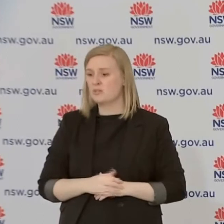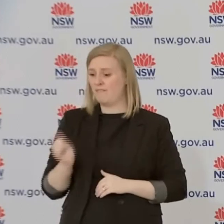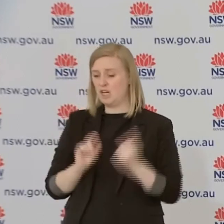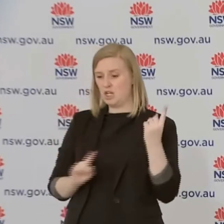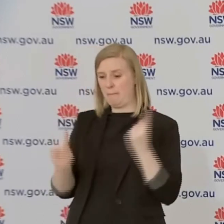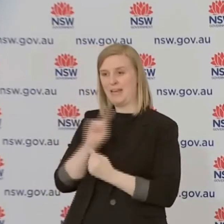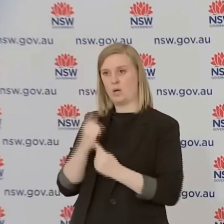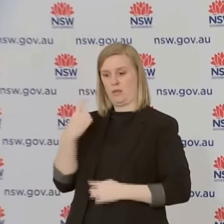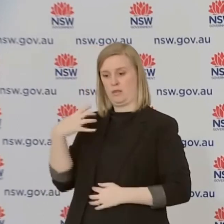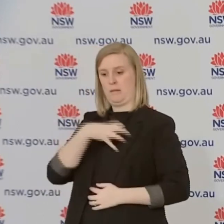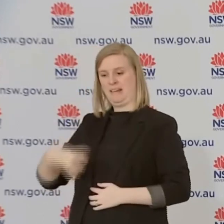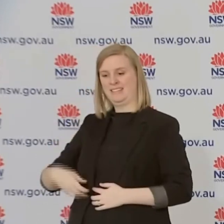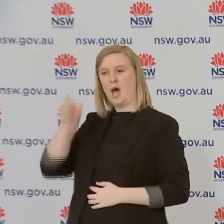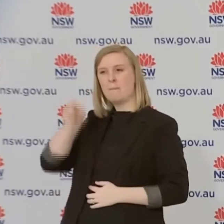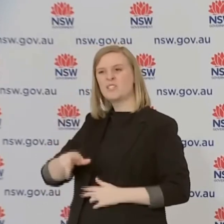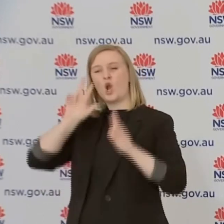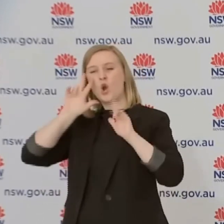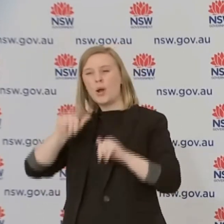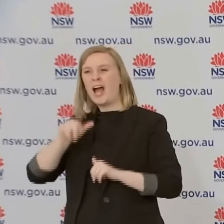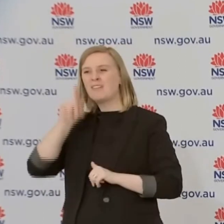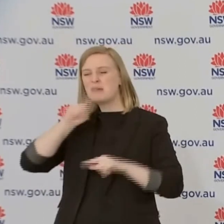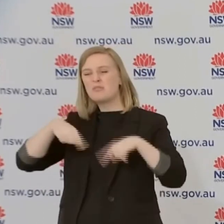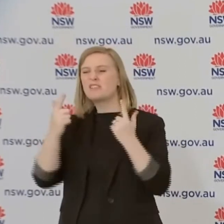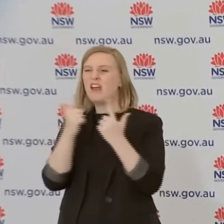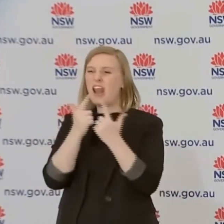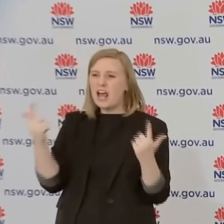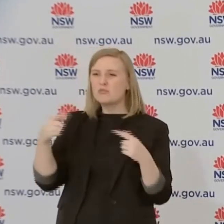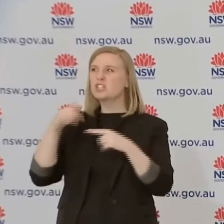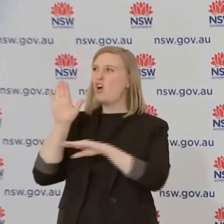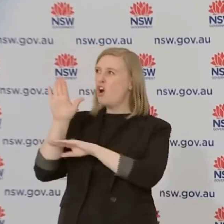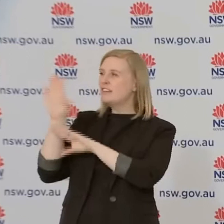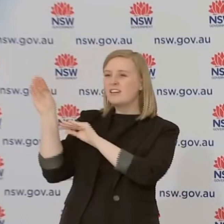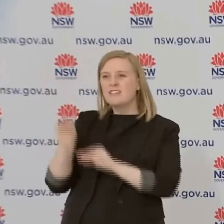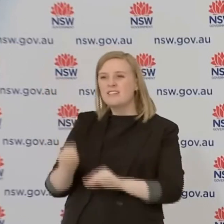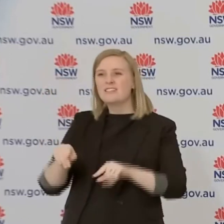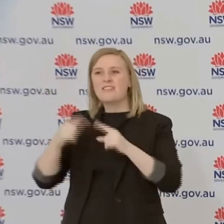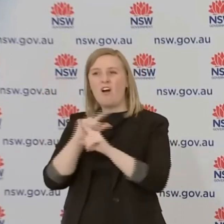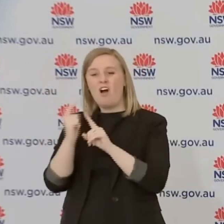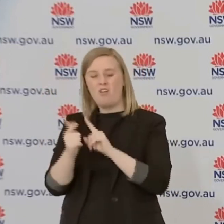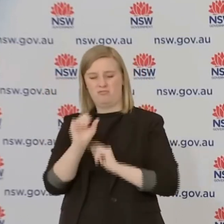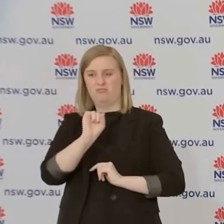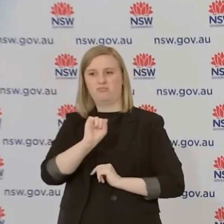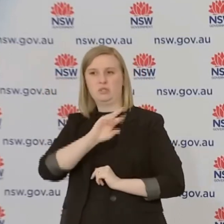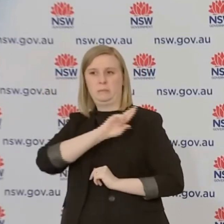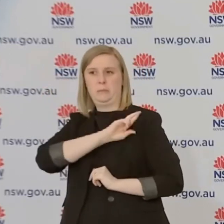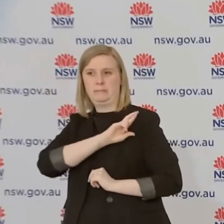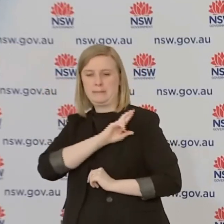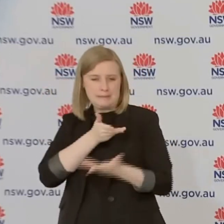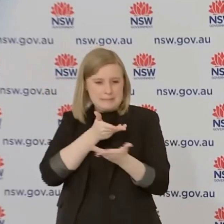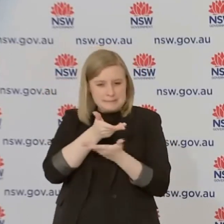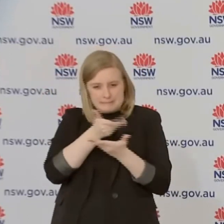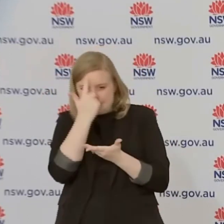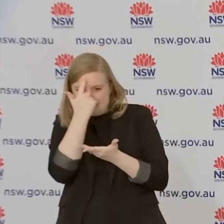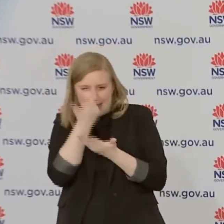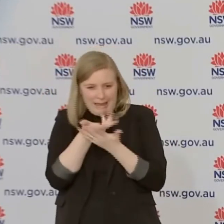Obviously at times the Premier has also had more obvious mainstream media exposure, but in the end